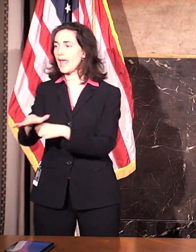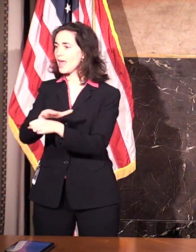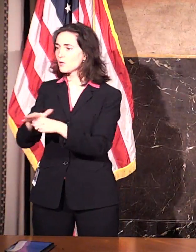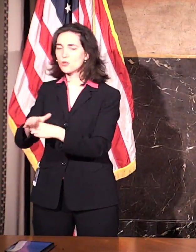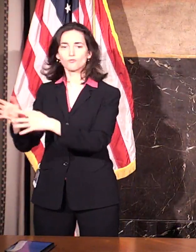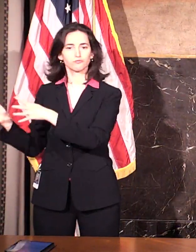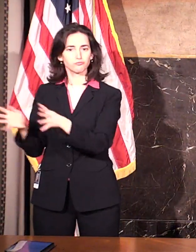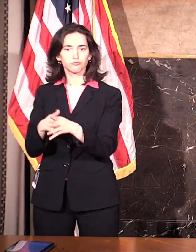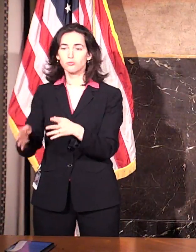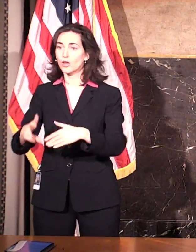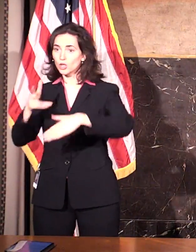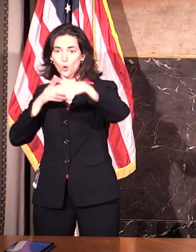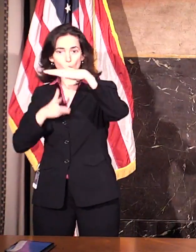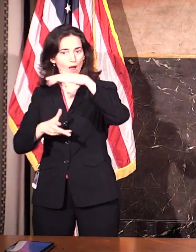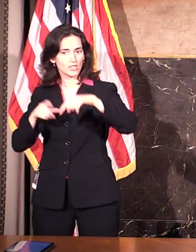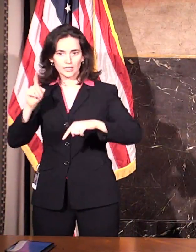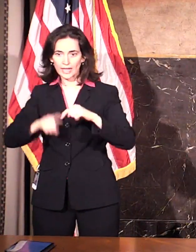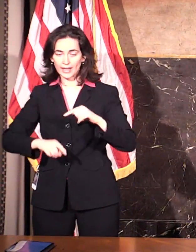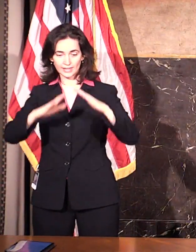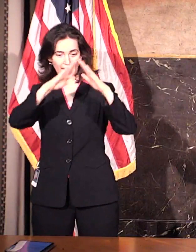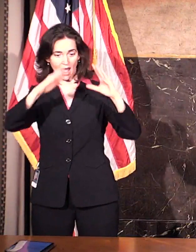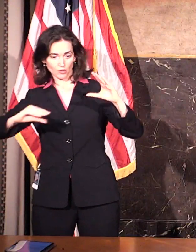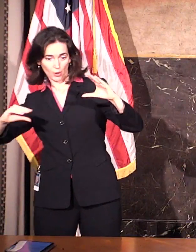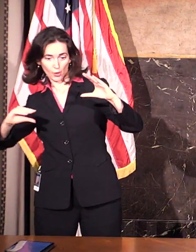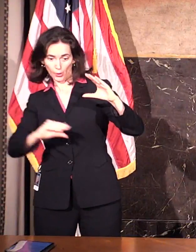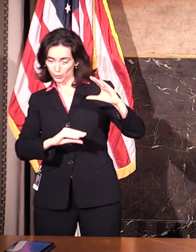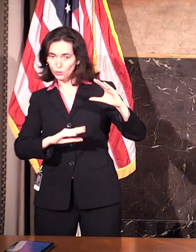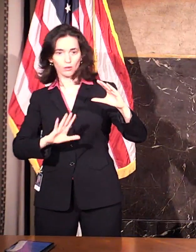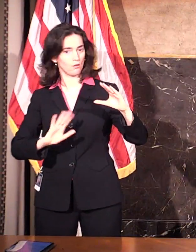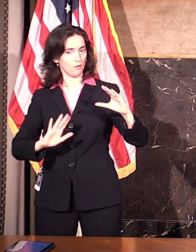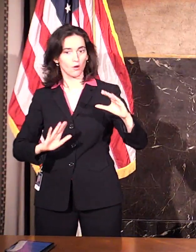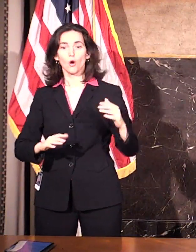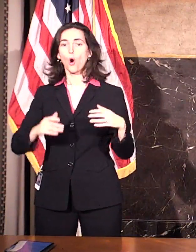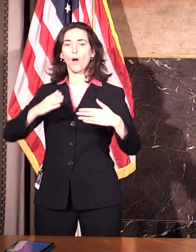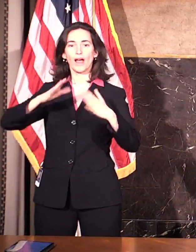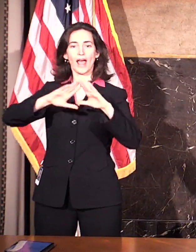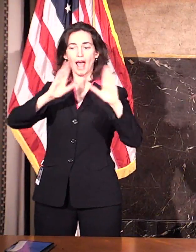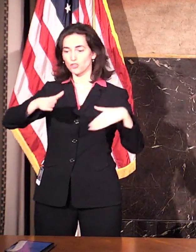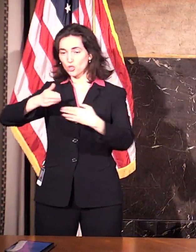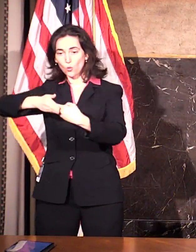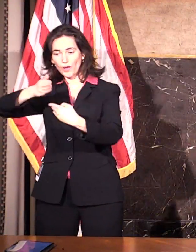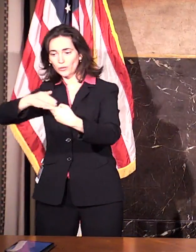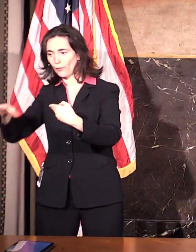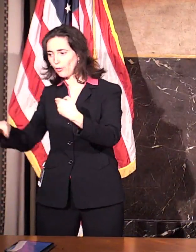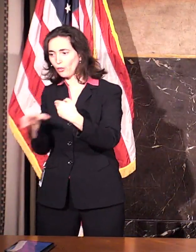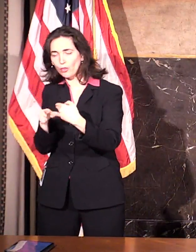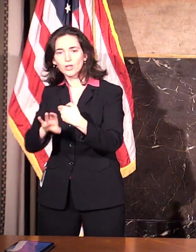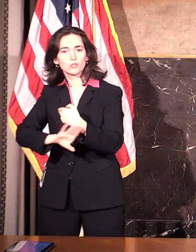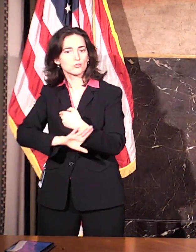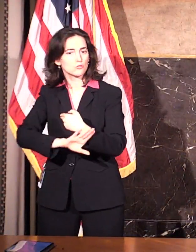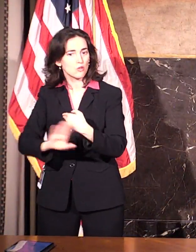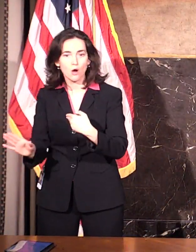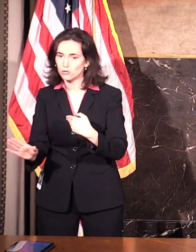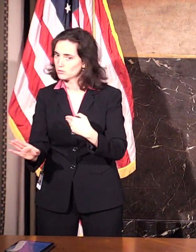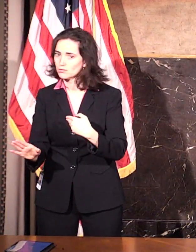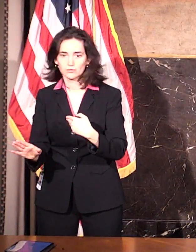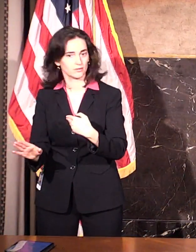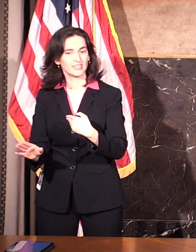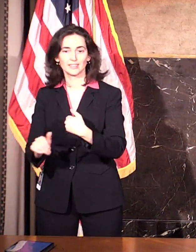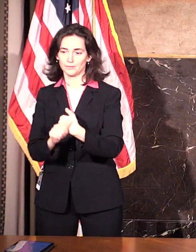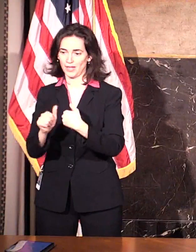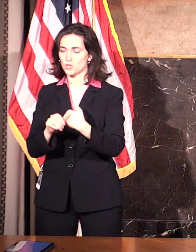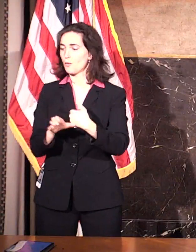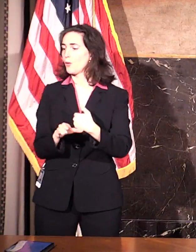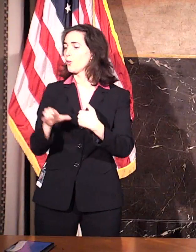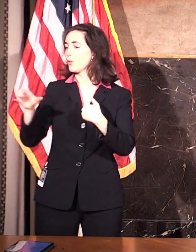garage, not by a window or a vent, for example. And then make sure also that you let